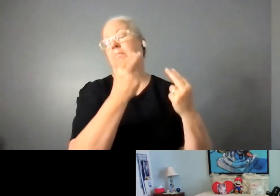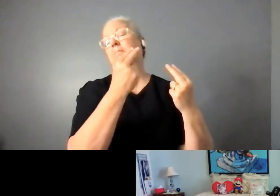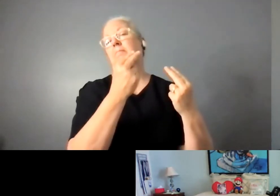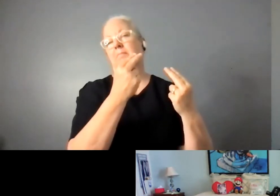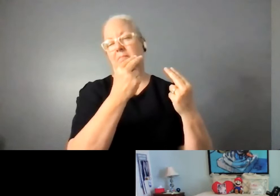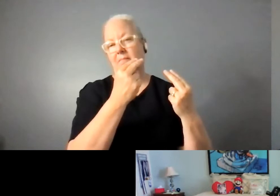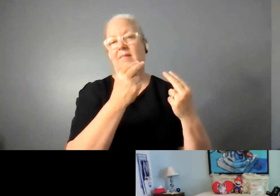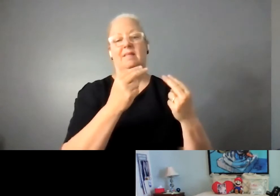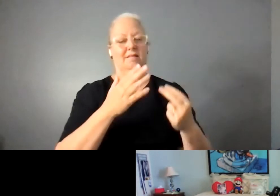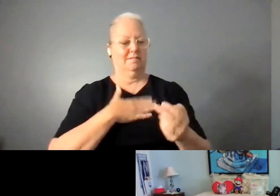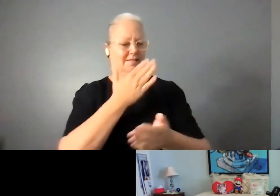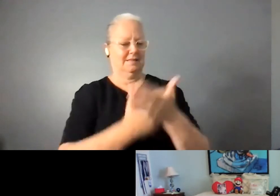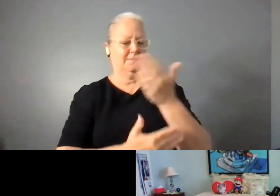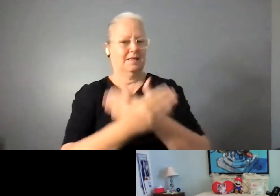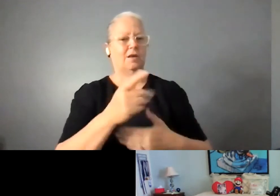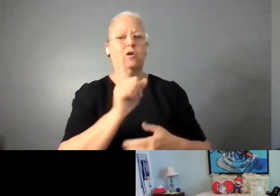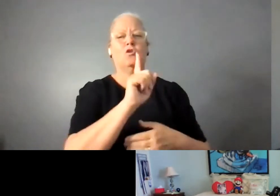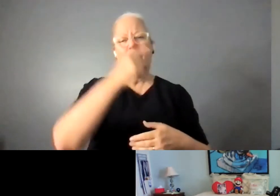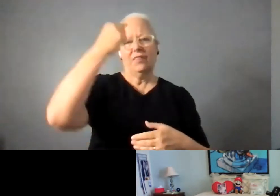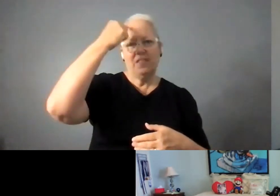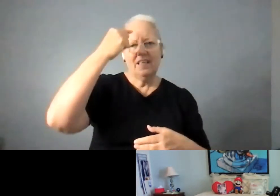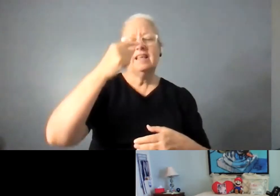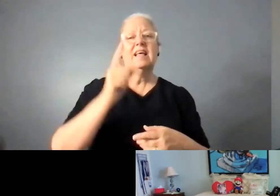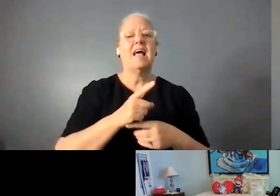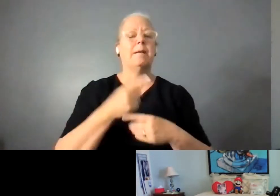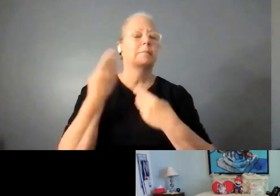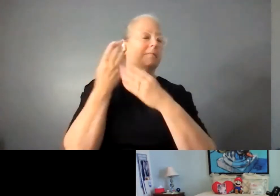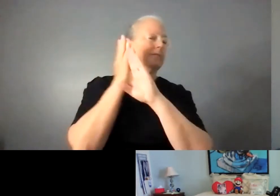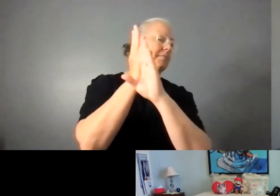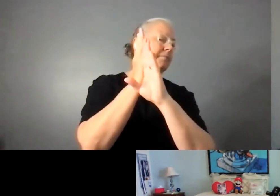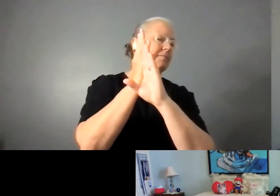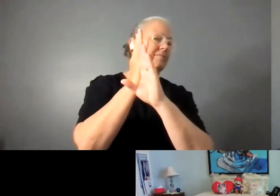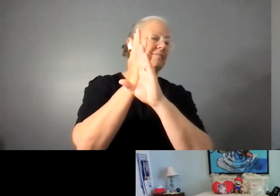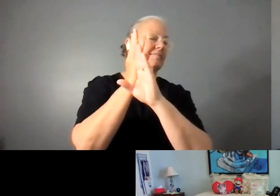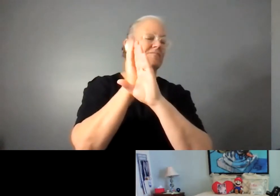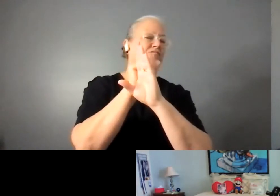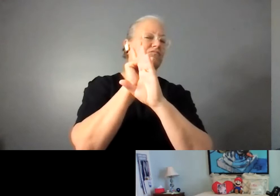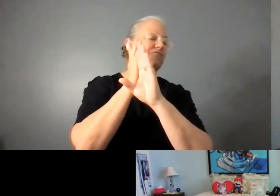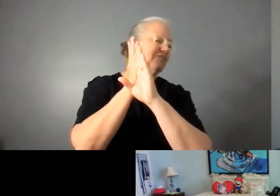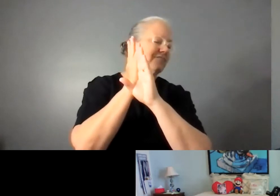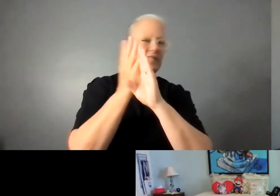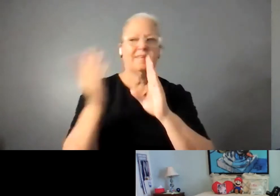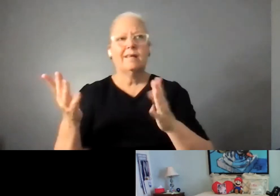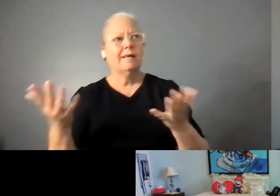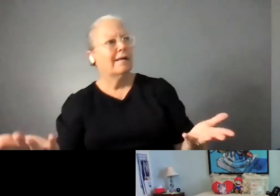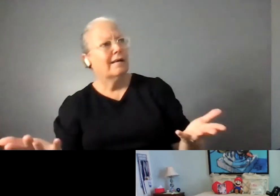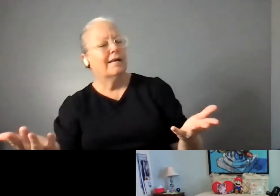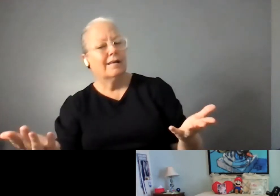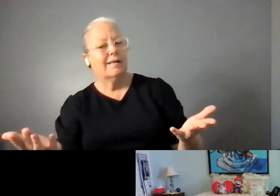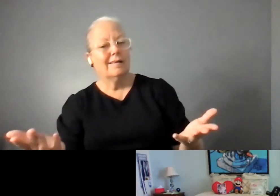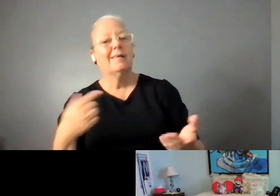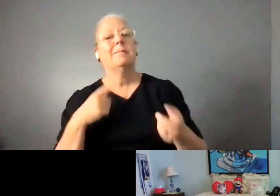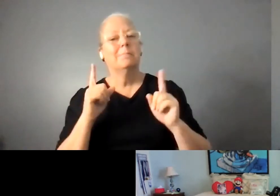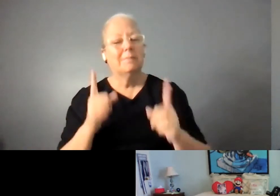do things. And that means they close doors on us. We don't have opportunities. So first of all, we have to work in order to make